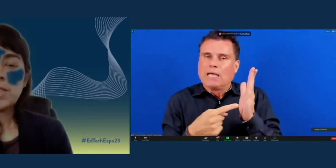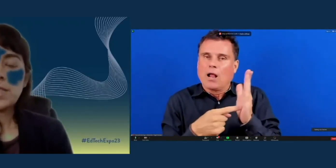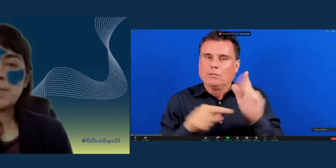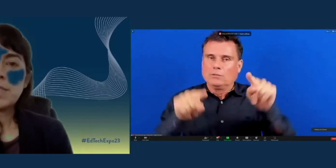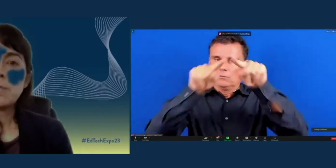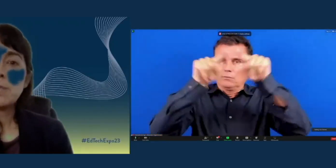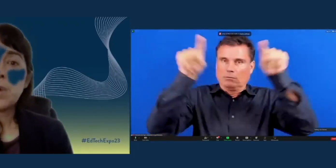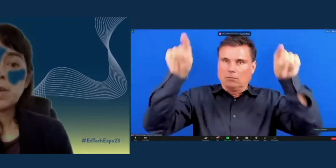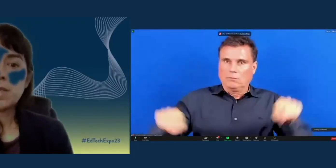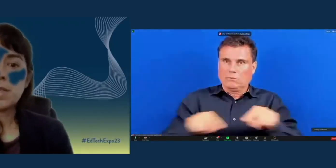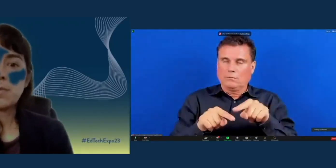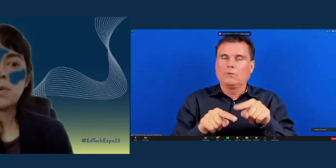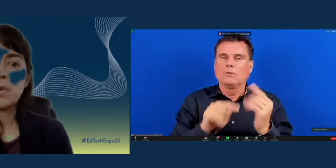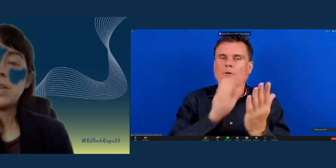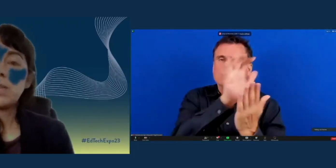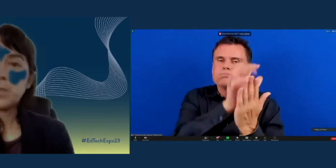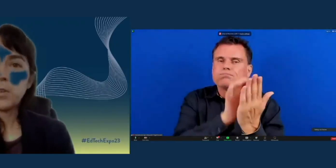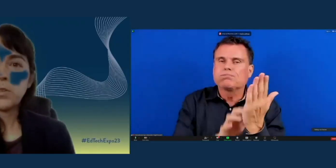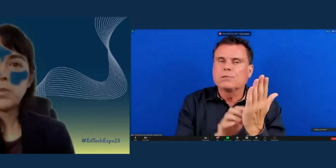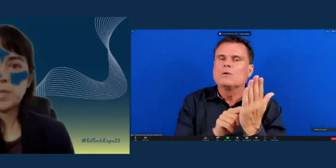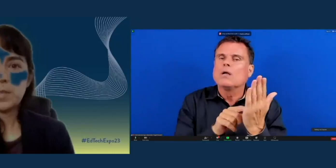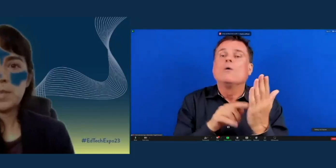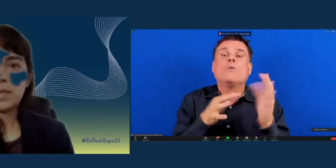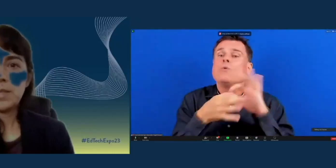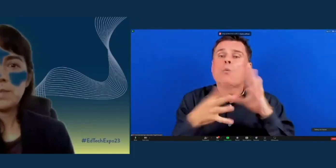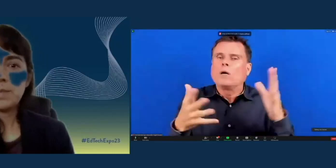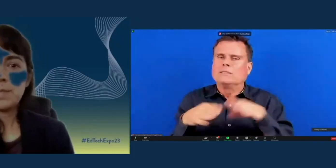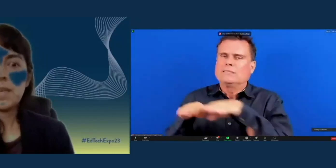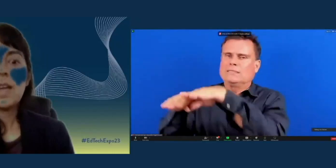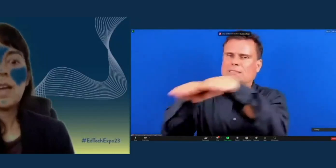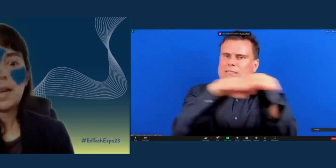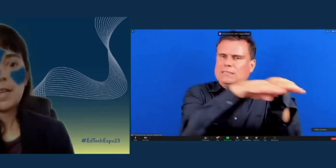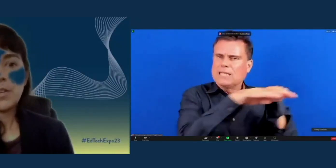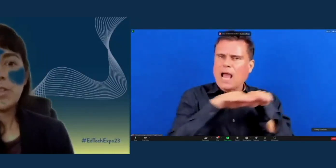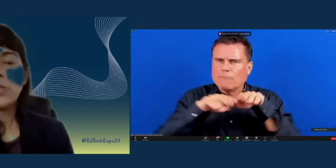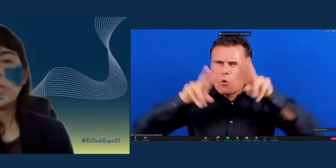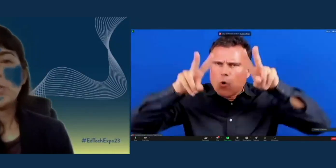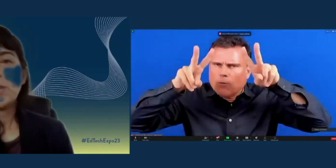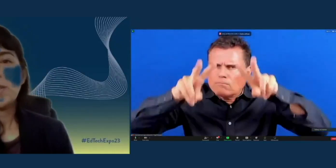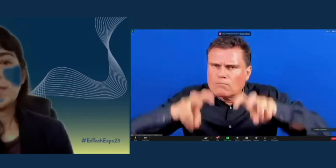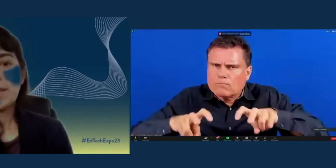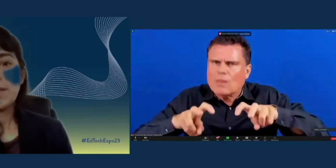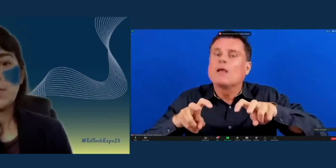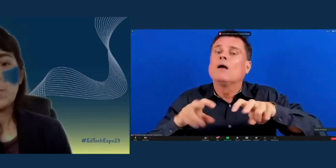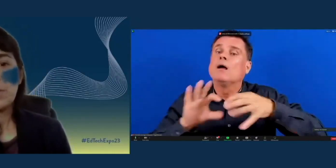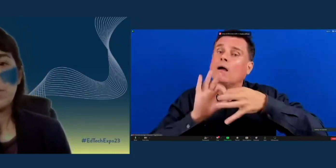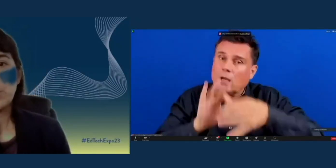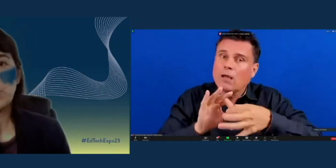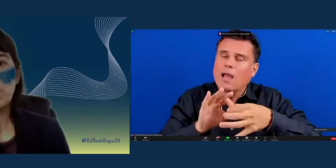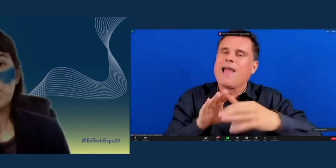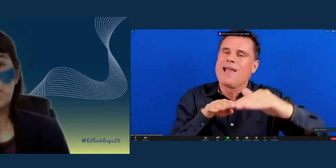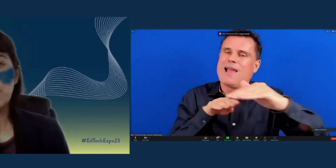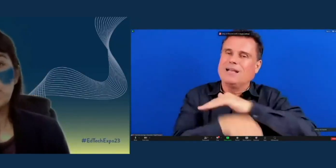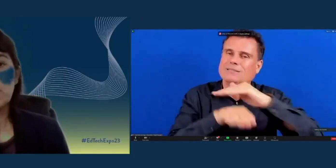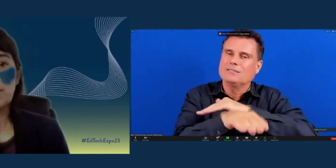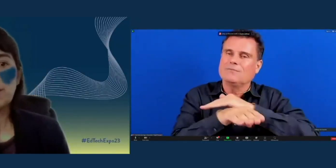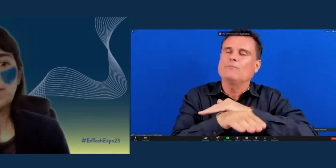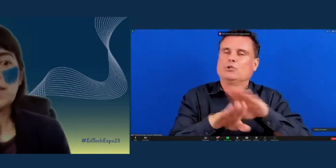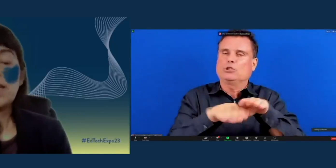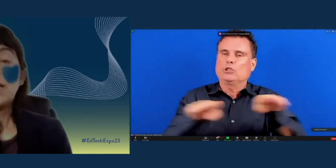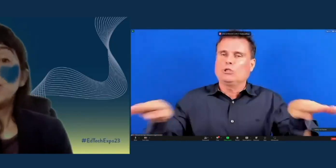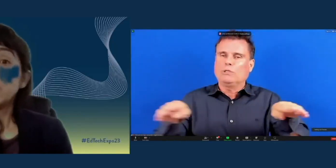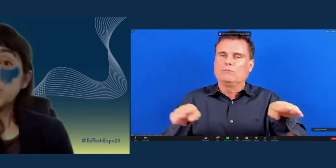learning assessments more accessible for learners with disabilities. I encourage you to join the technical brief workshop later in the